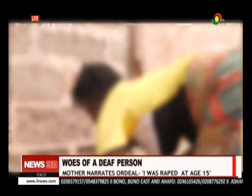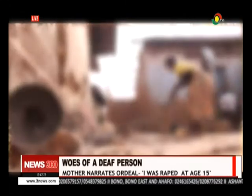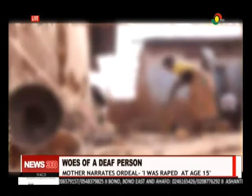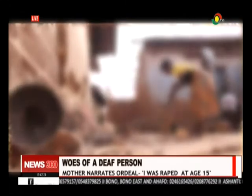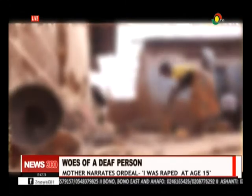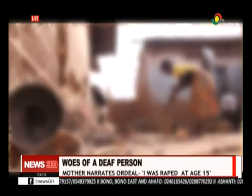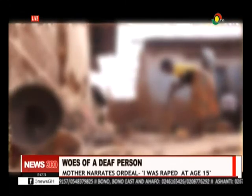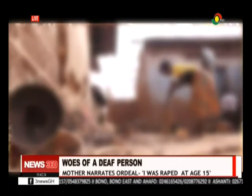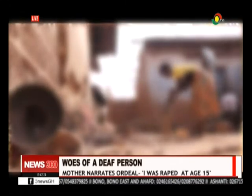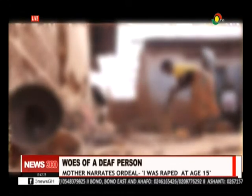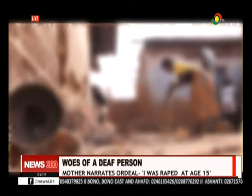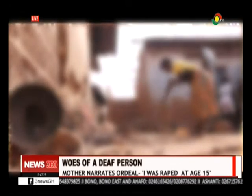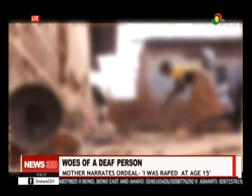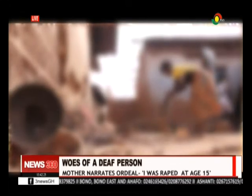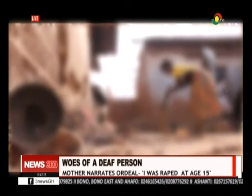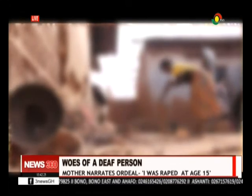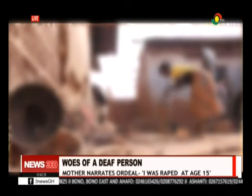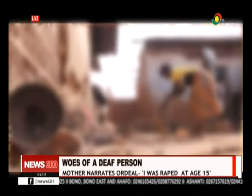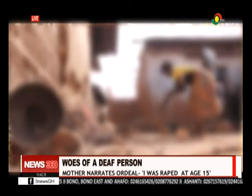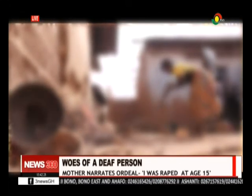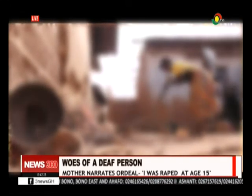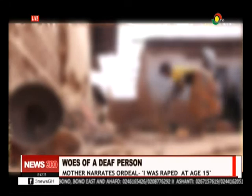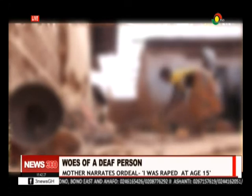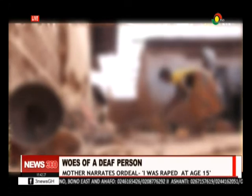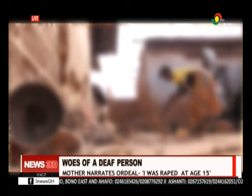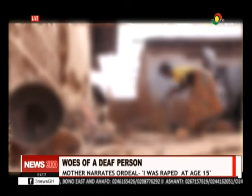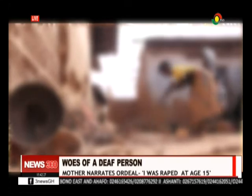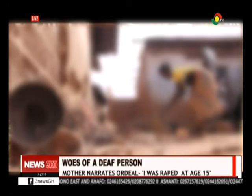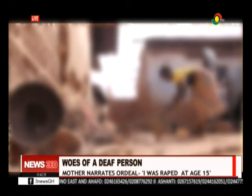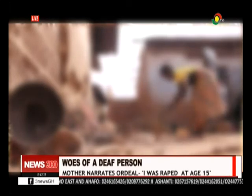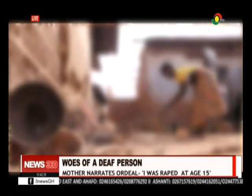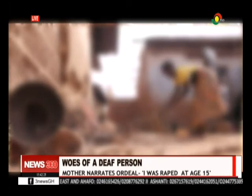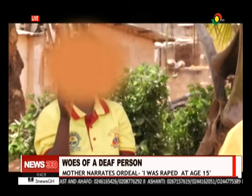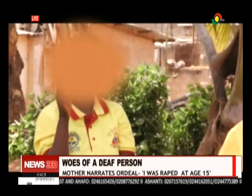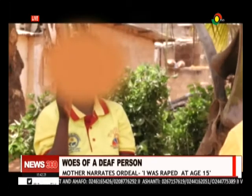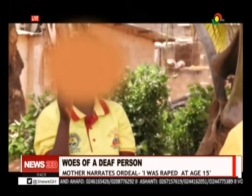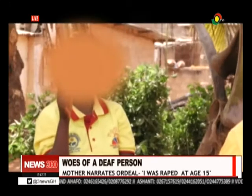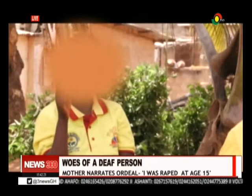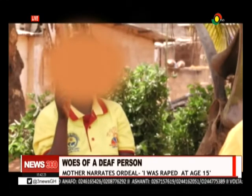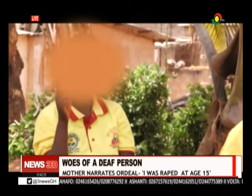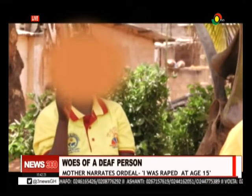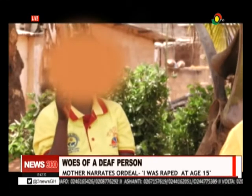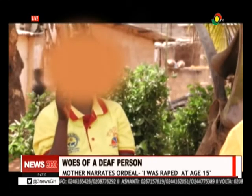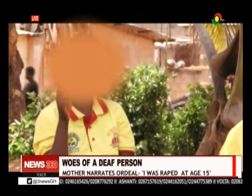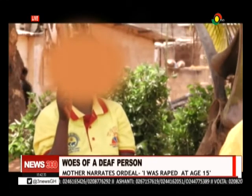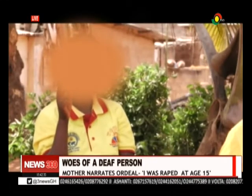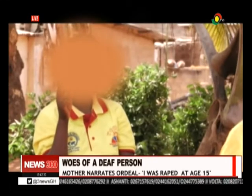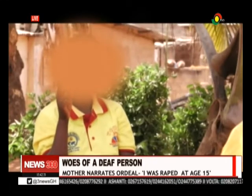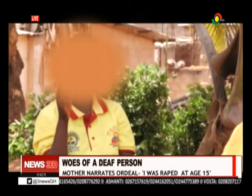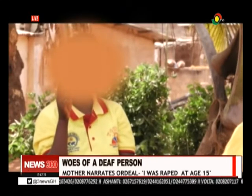at p4 i came home why because the then head mistress saw that i'm pregnant and she sucked